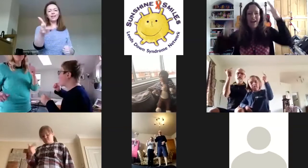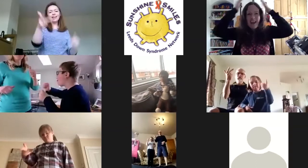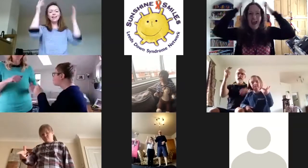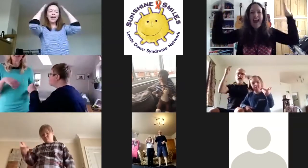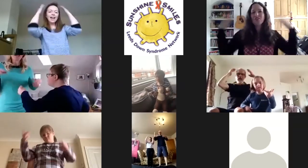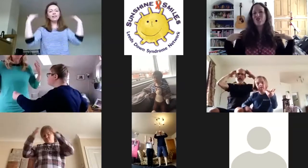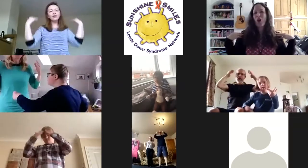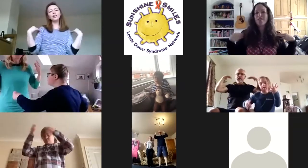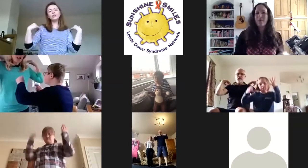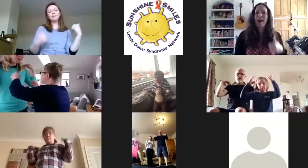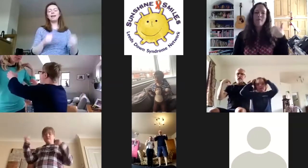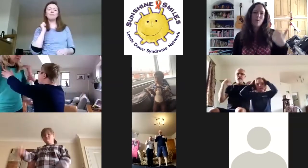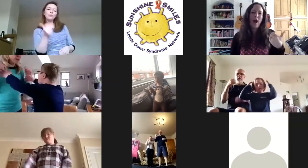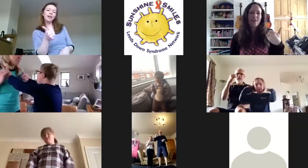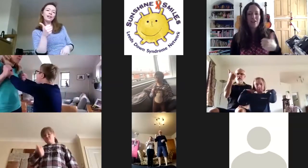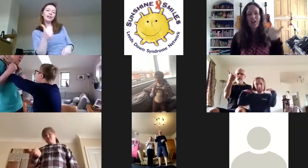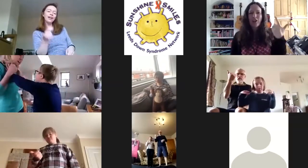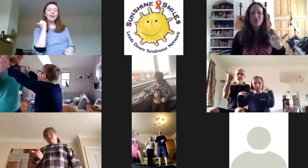1, 2, 3, head and shoulders, baby